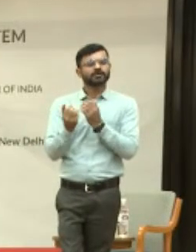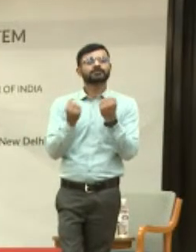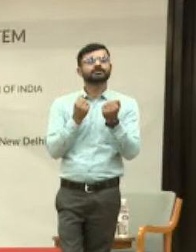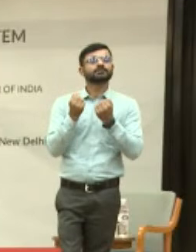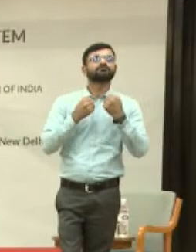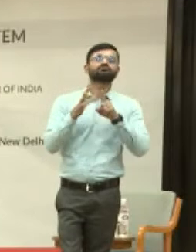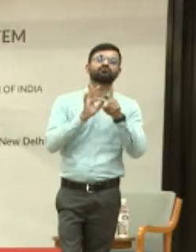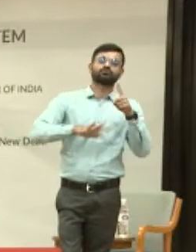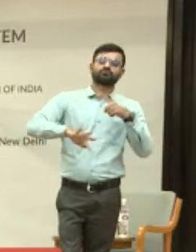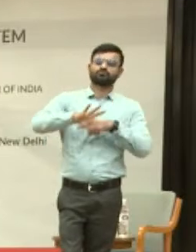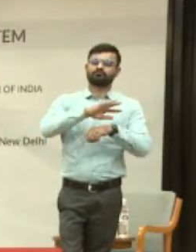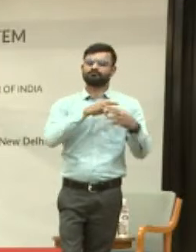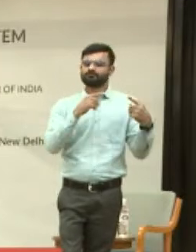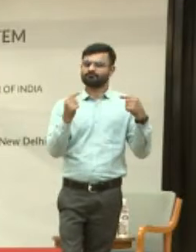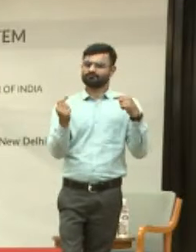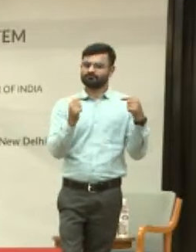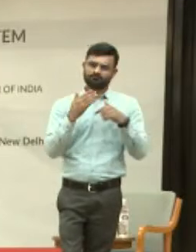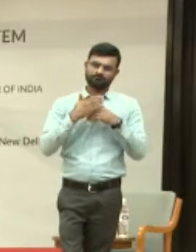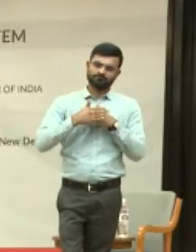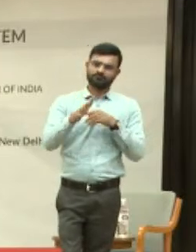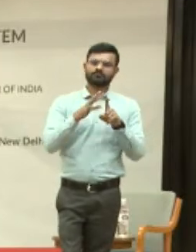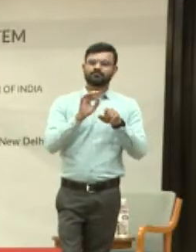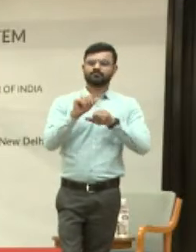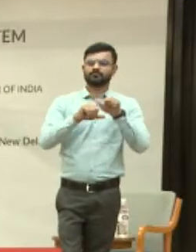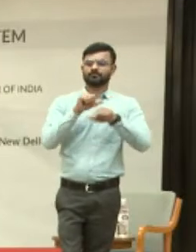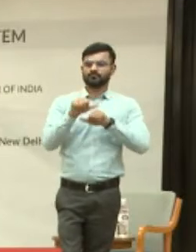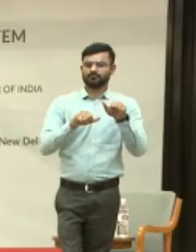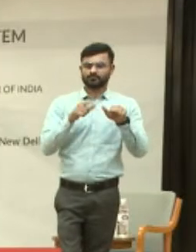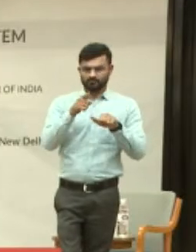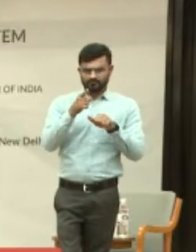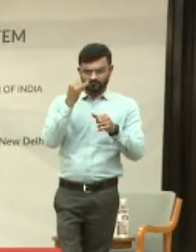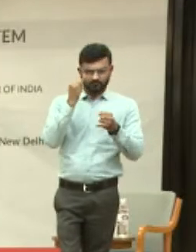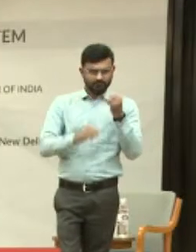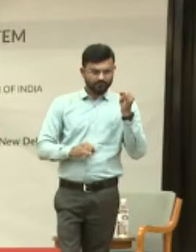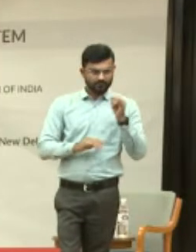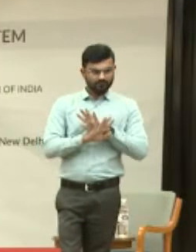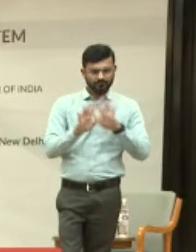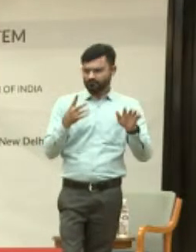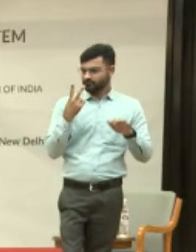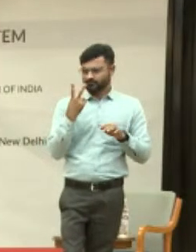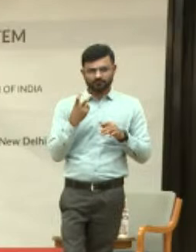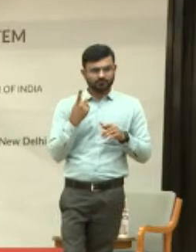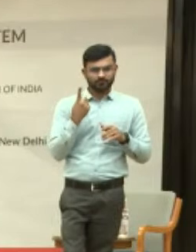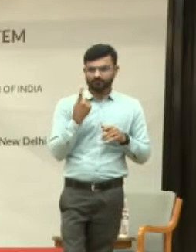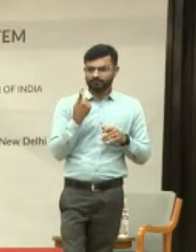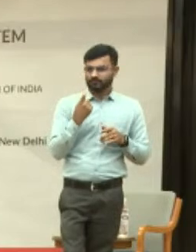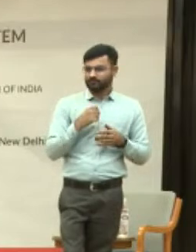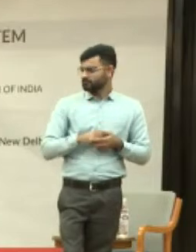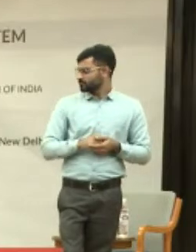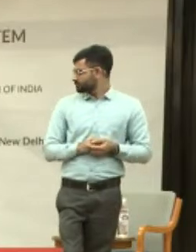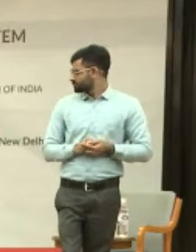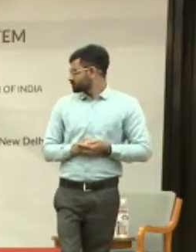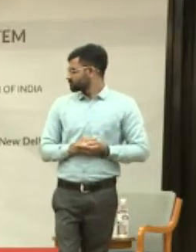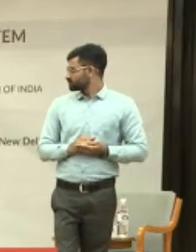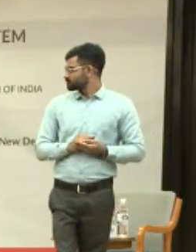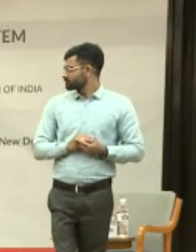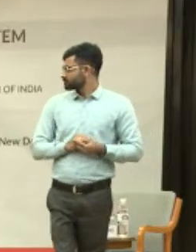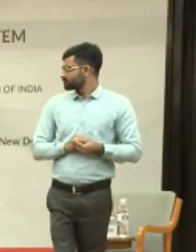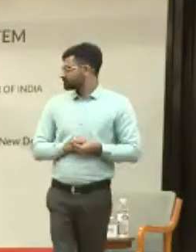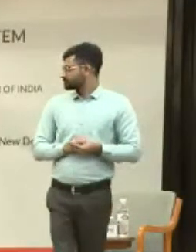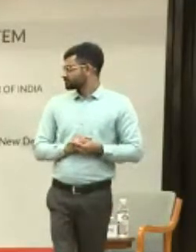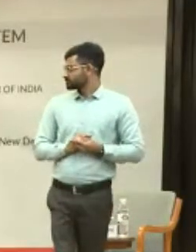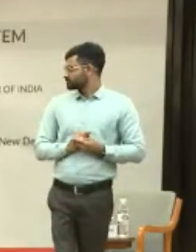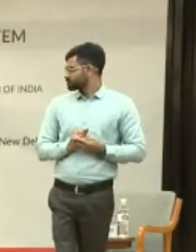exercise our countervailing force. Was that the last one? No, there are two. Okay. One. We need to finish with that.